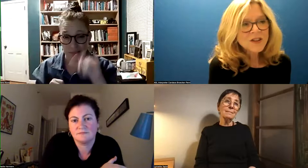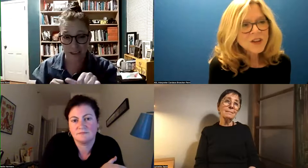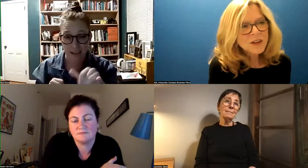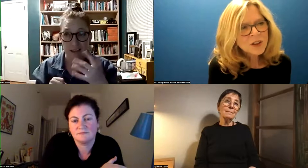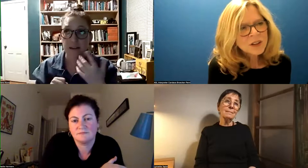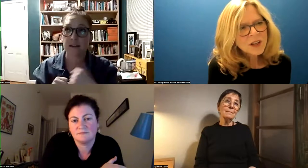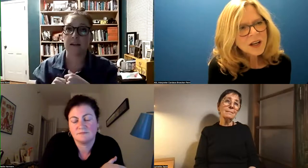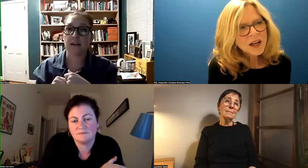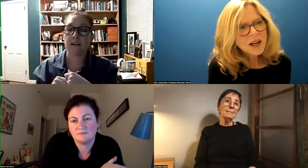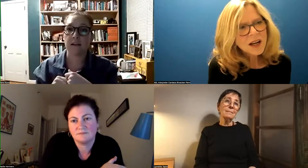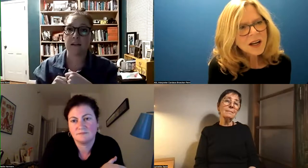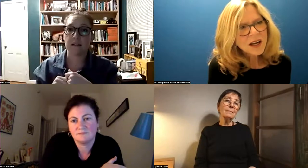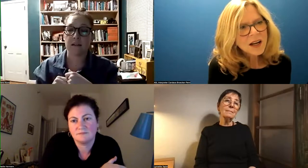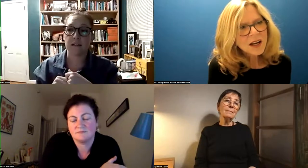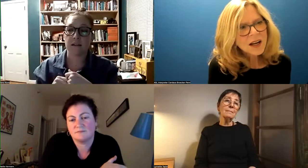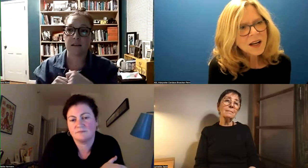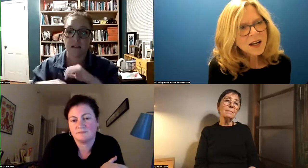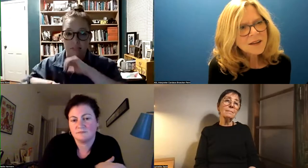In general,